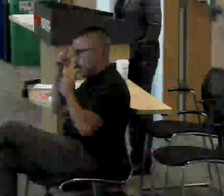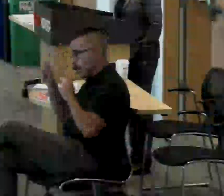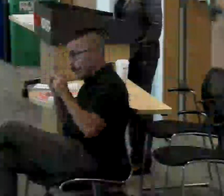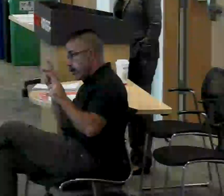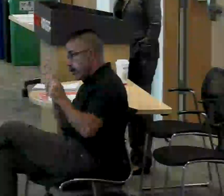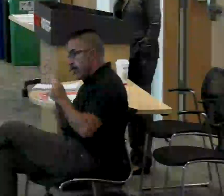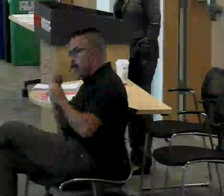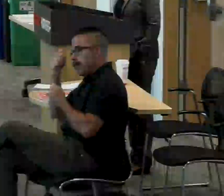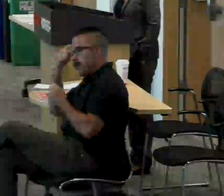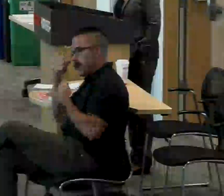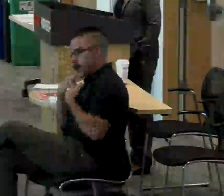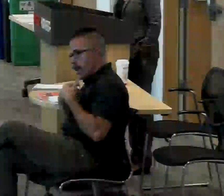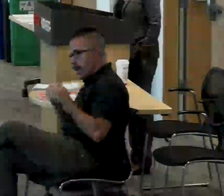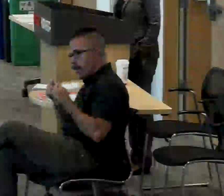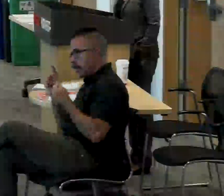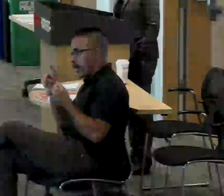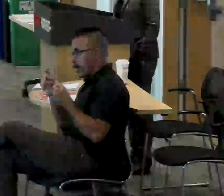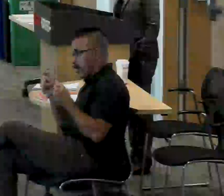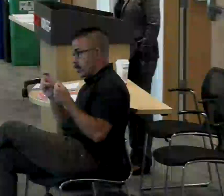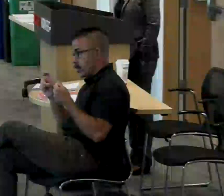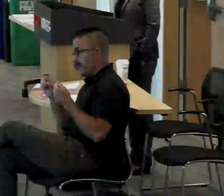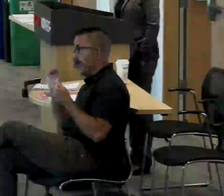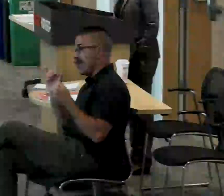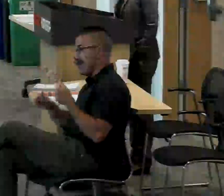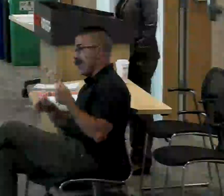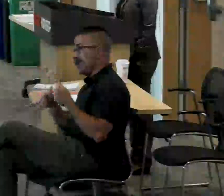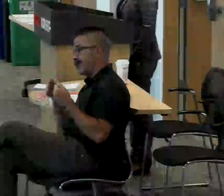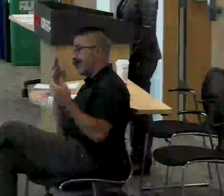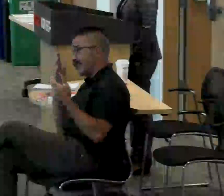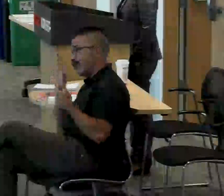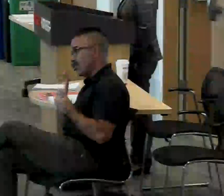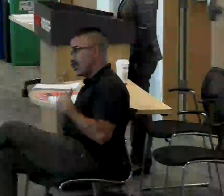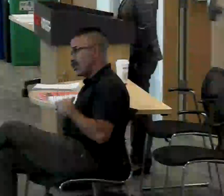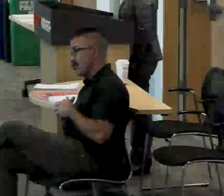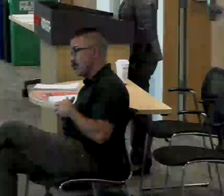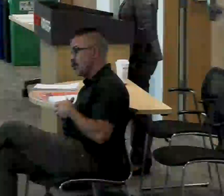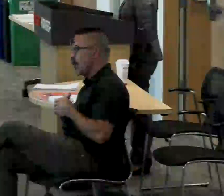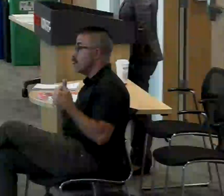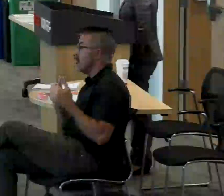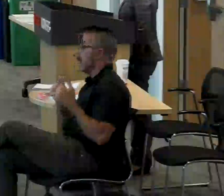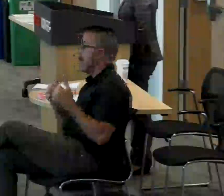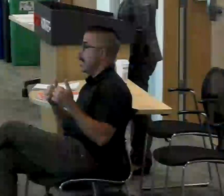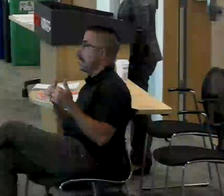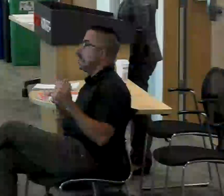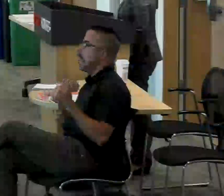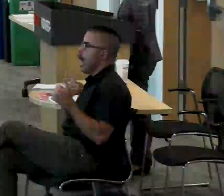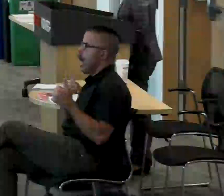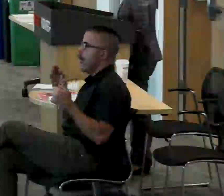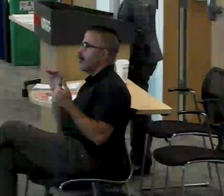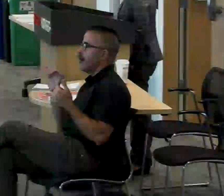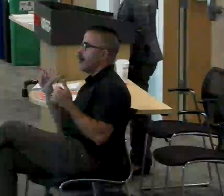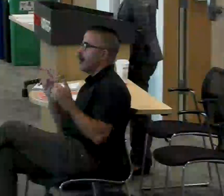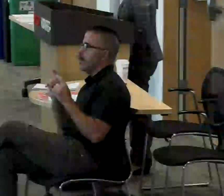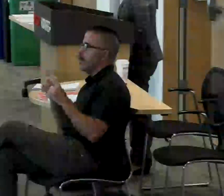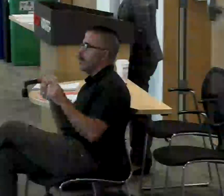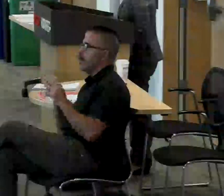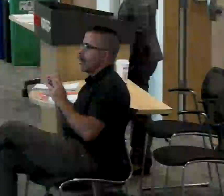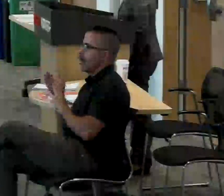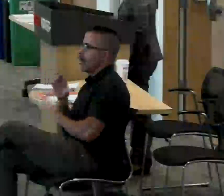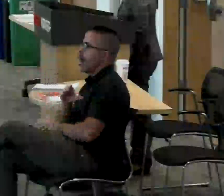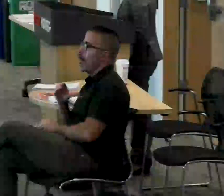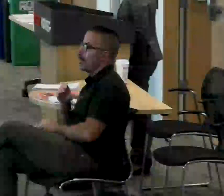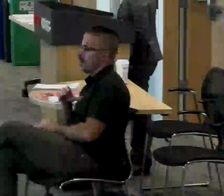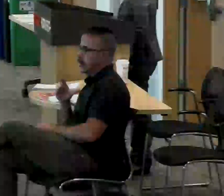mental health diagnoses, that's unfortunate. And right now there's actually a bill going through the legislative process through